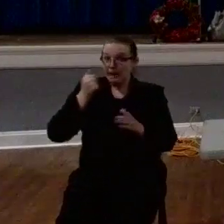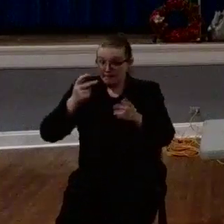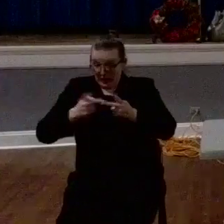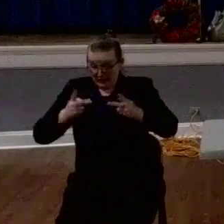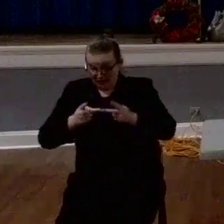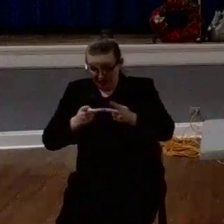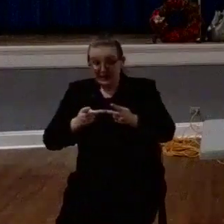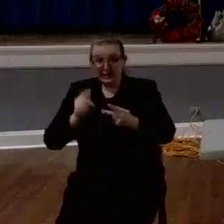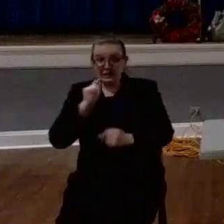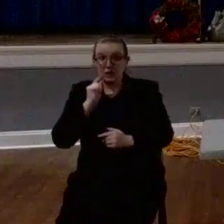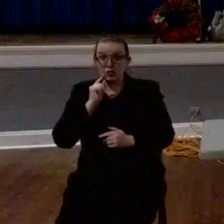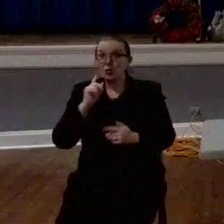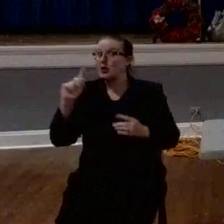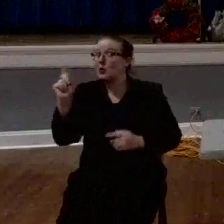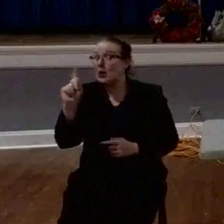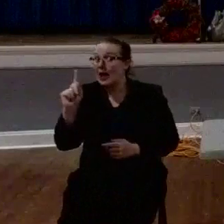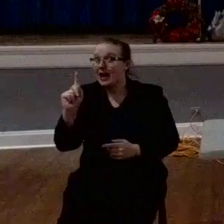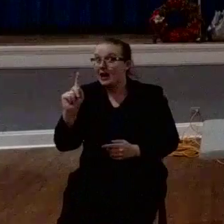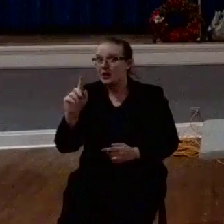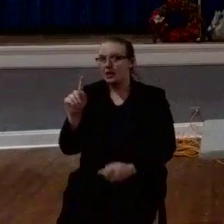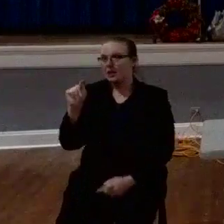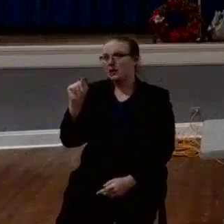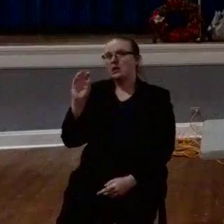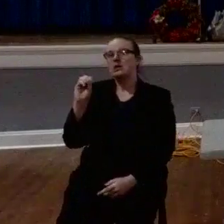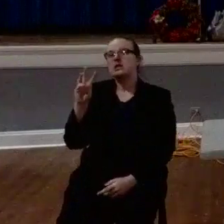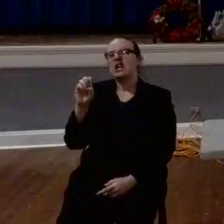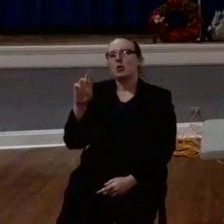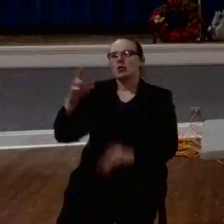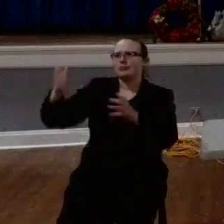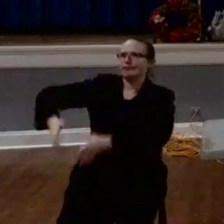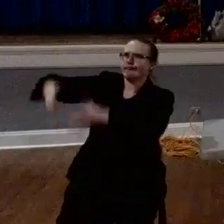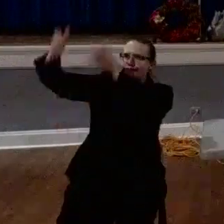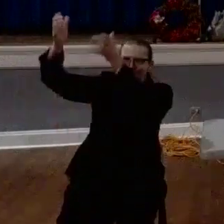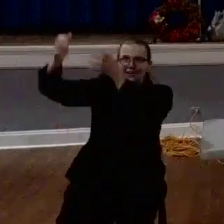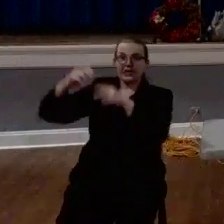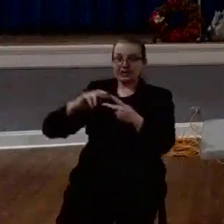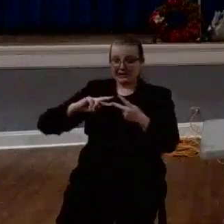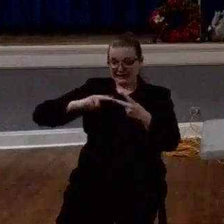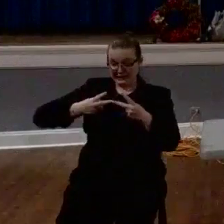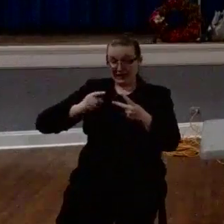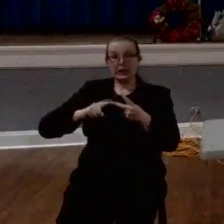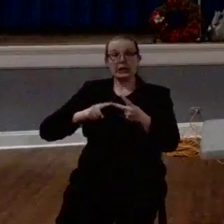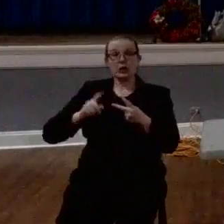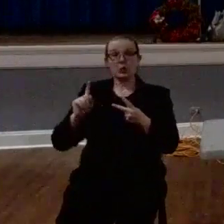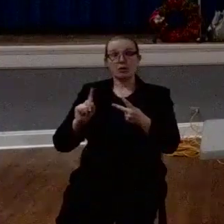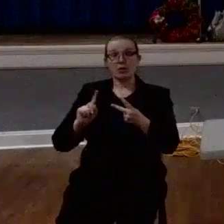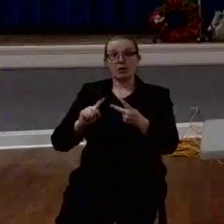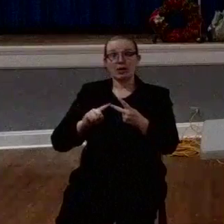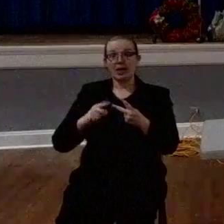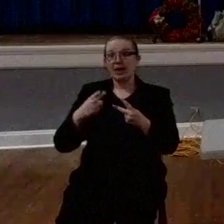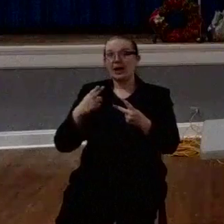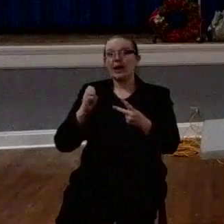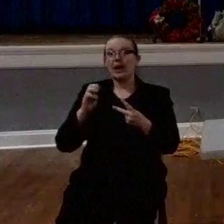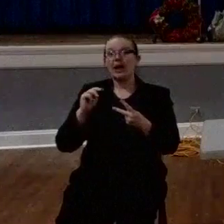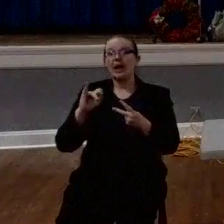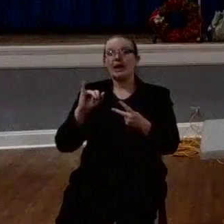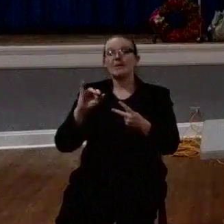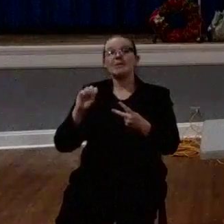fireworks in San Antonio New Year's Eve is the Tower. The number two place to watch fireworks is Hemisphere